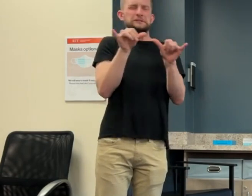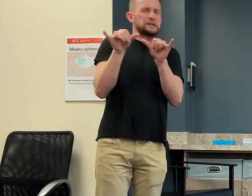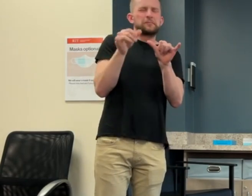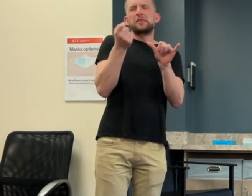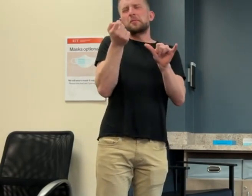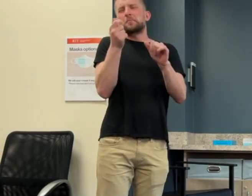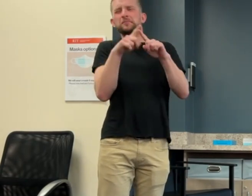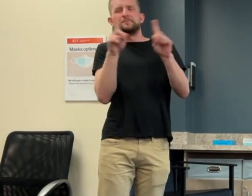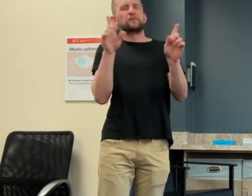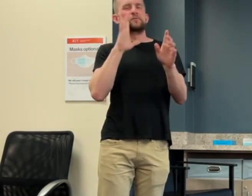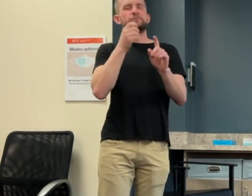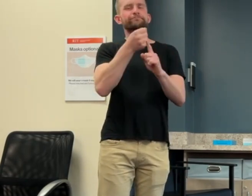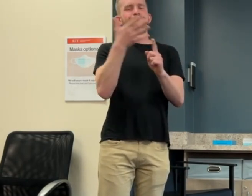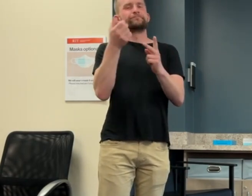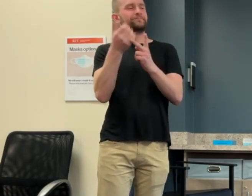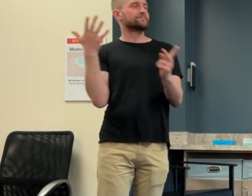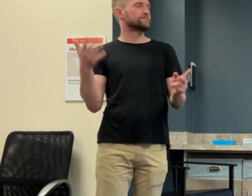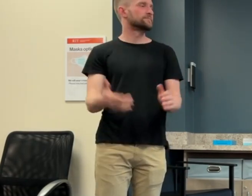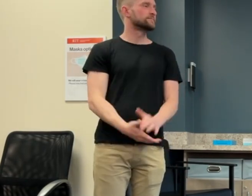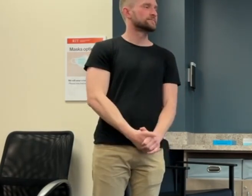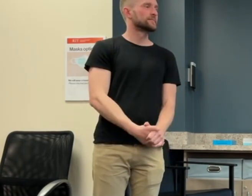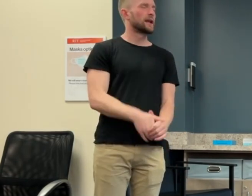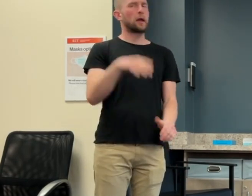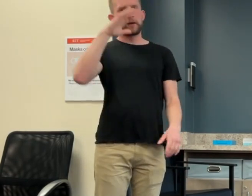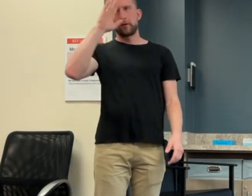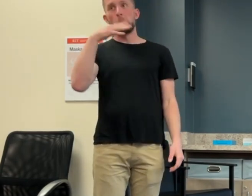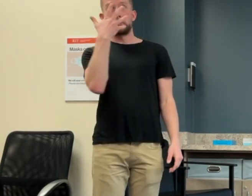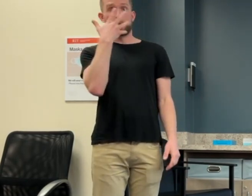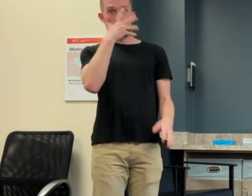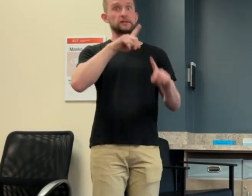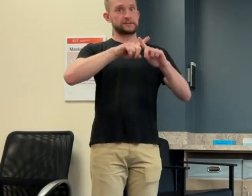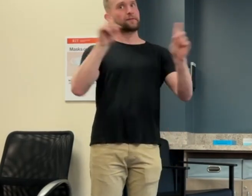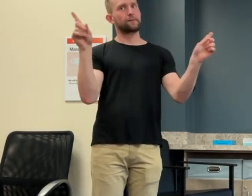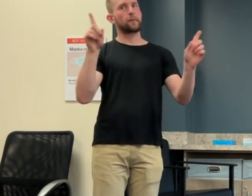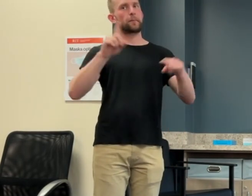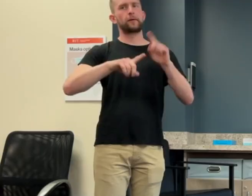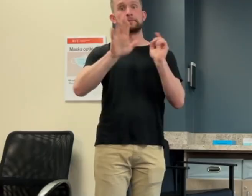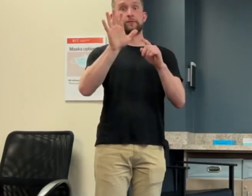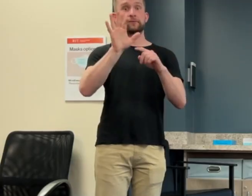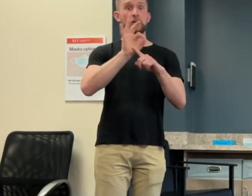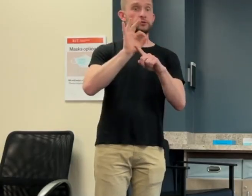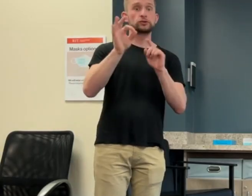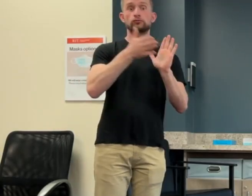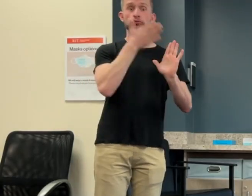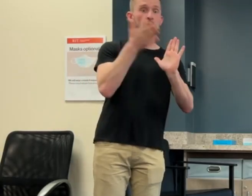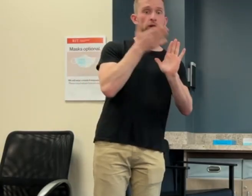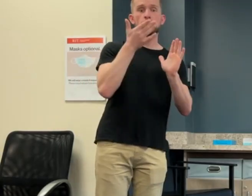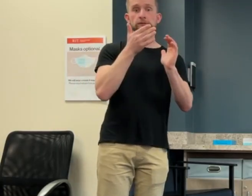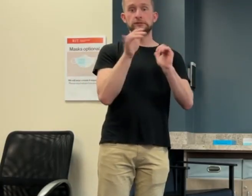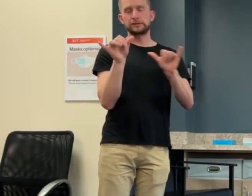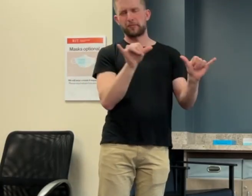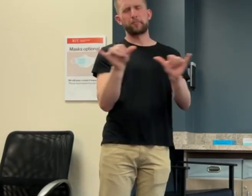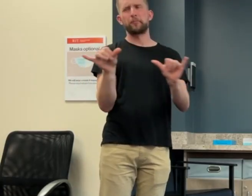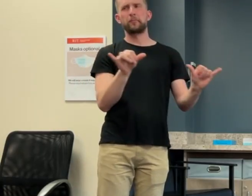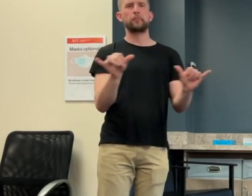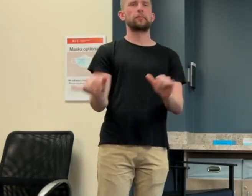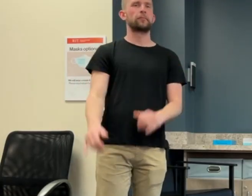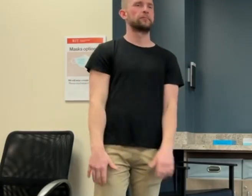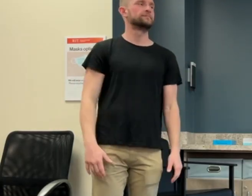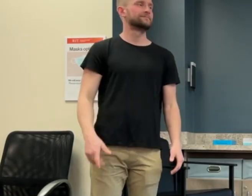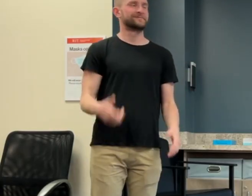Again, these things, they all look a little bit different, but essentially they're doing the same thing without getting too technical.